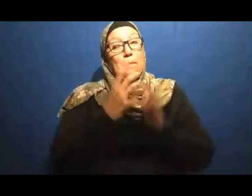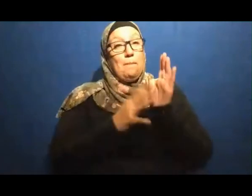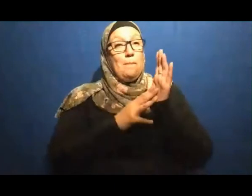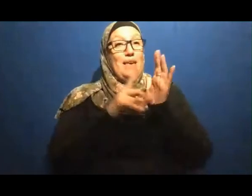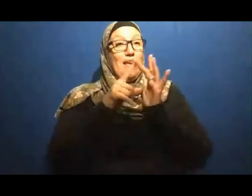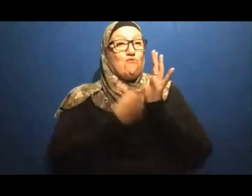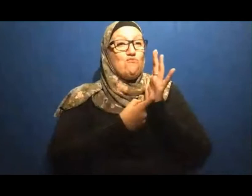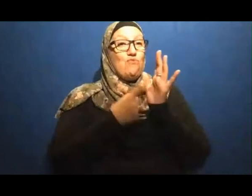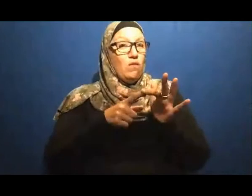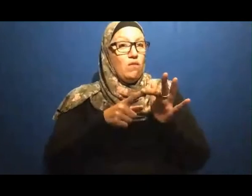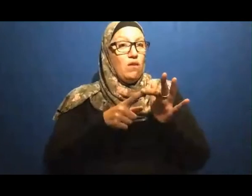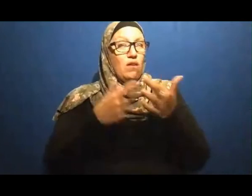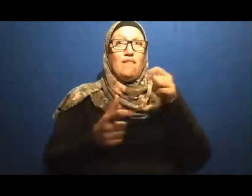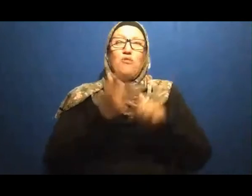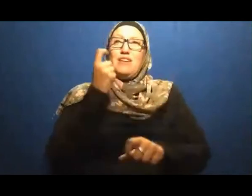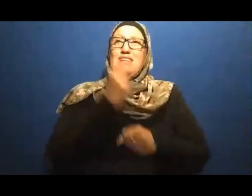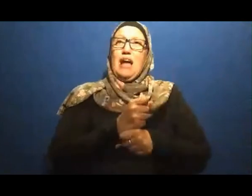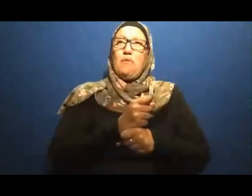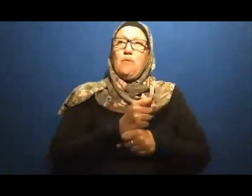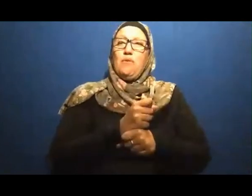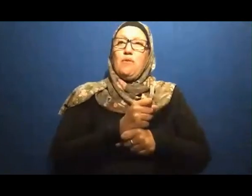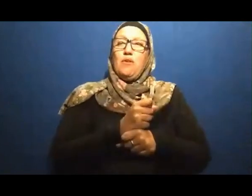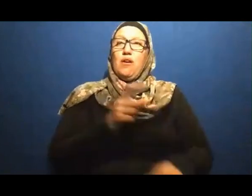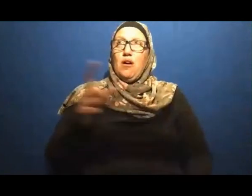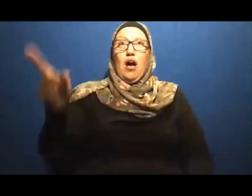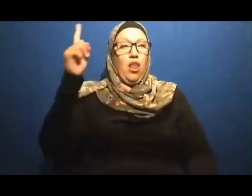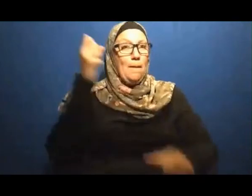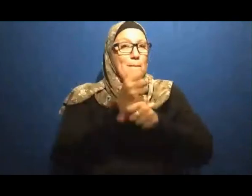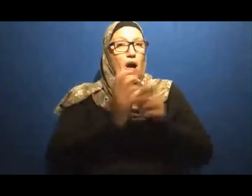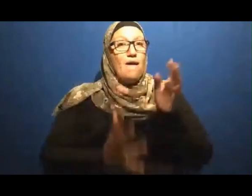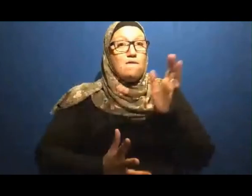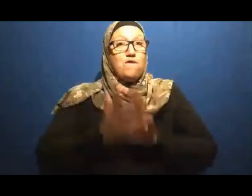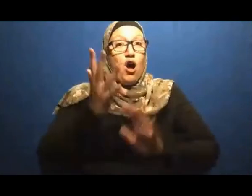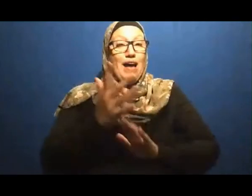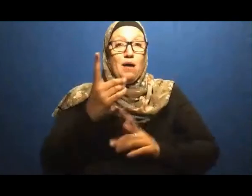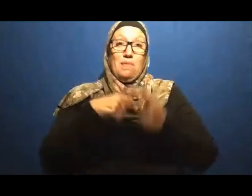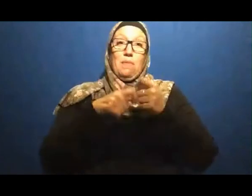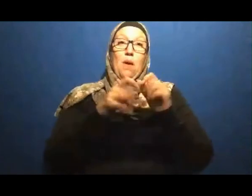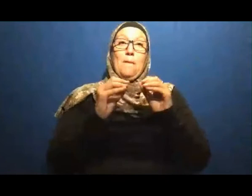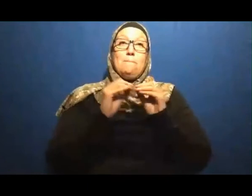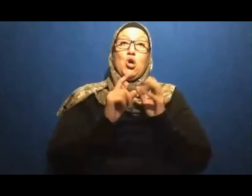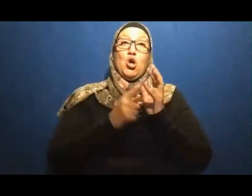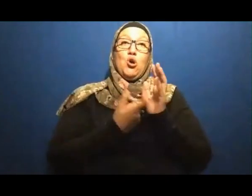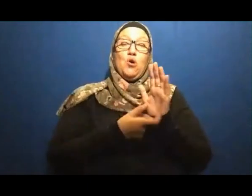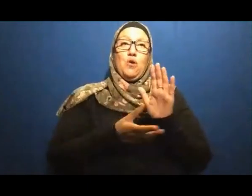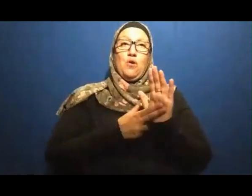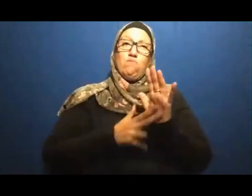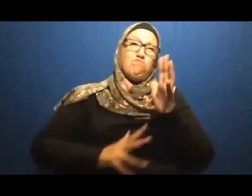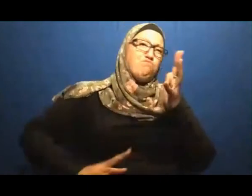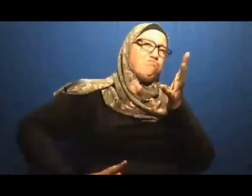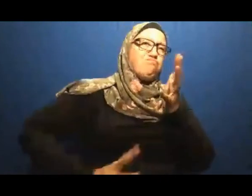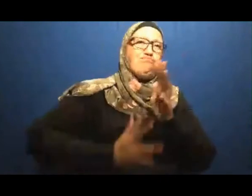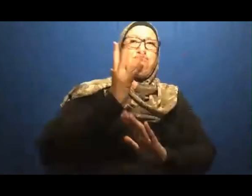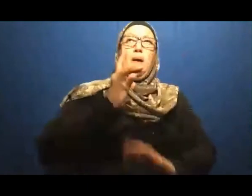Situations Fire Burns Yet God Orders The Fire That Was Said Against Prophet Abraham Not To Burn